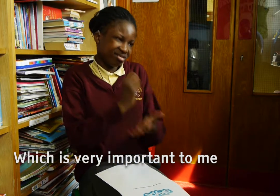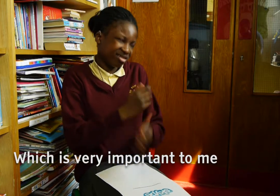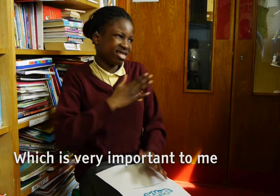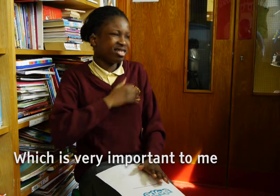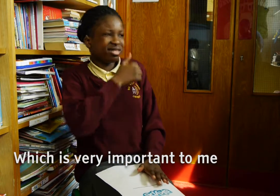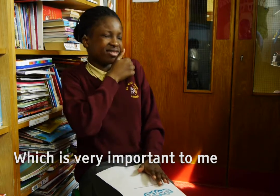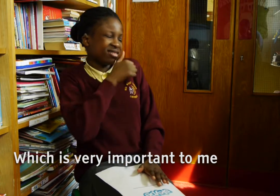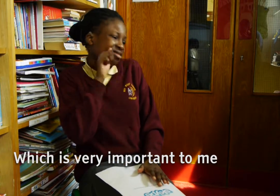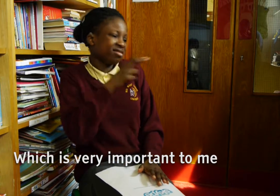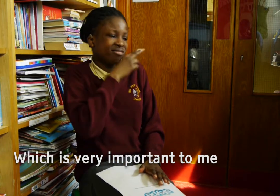to me.